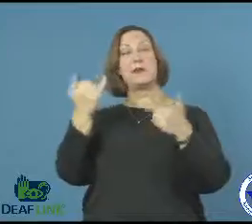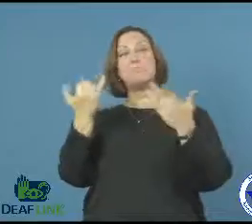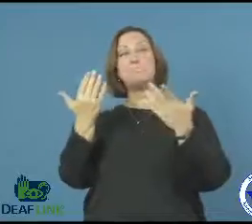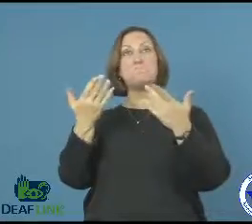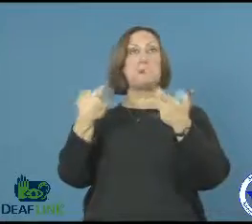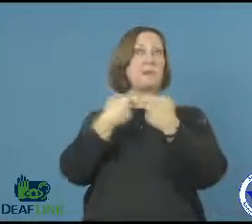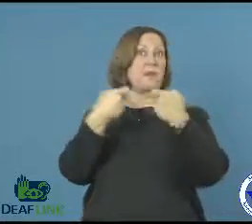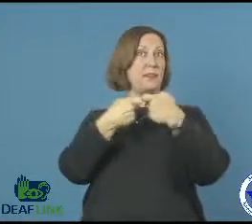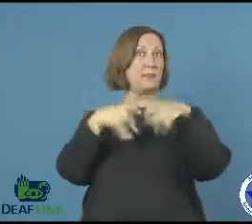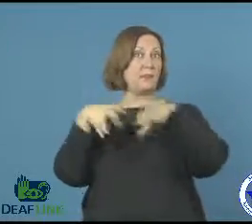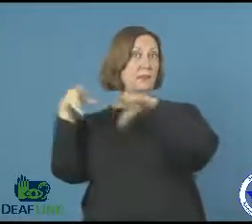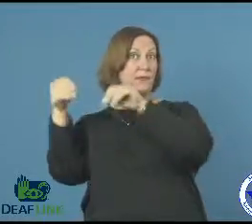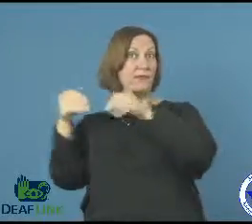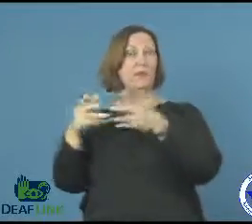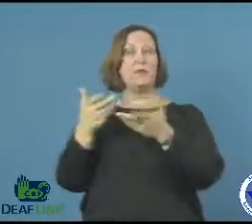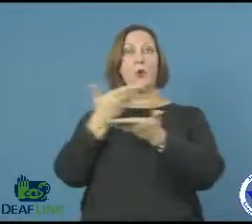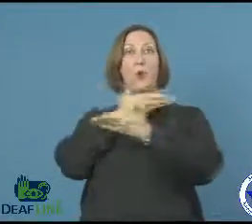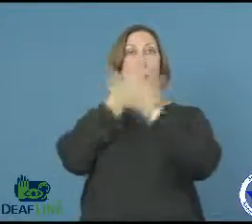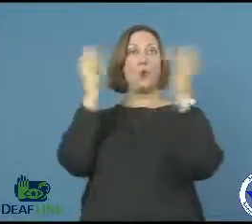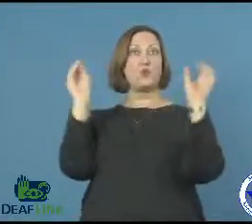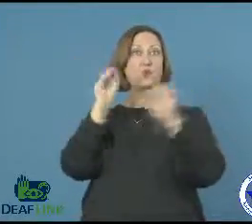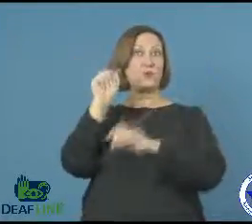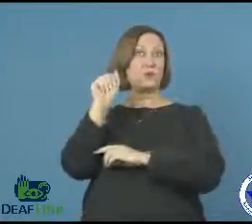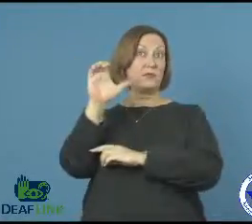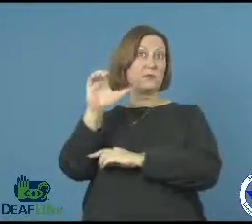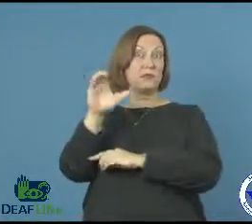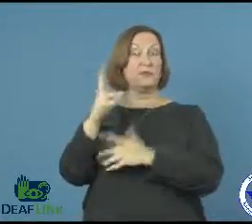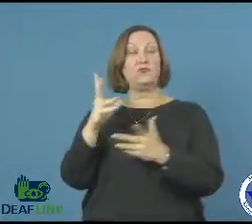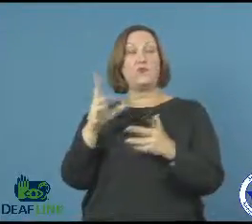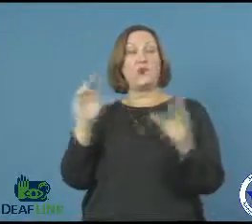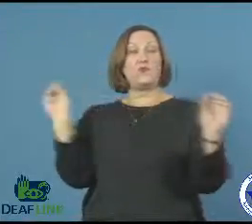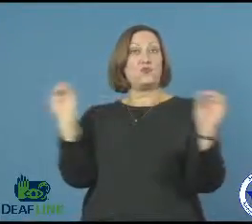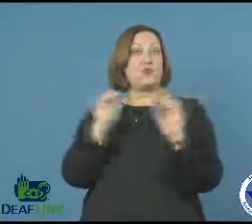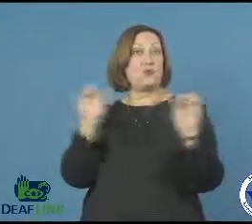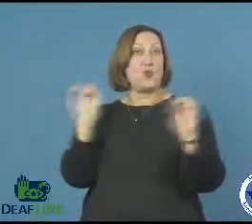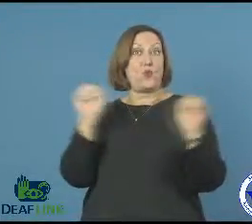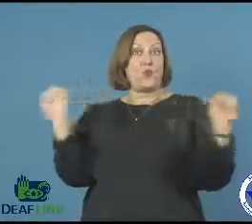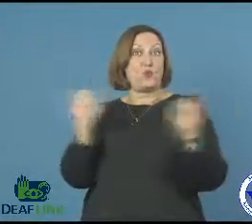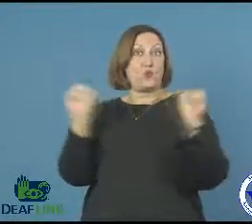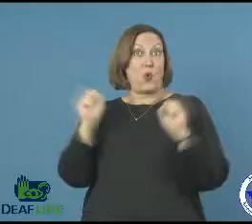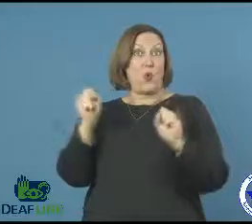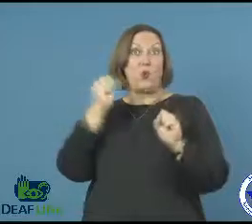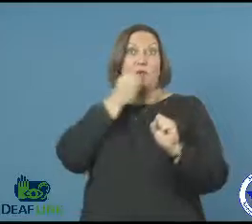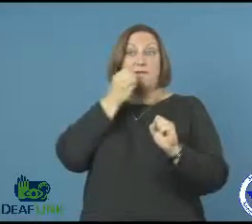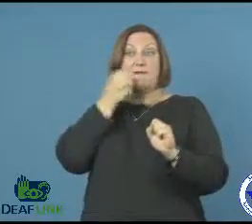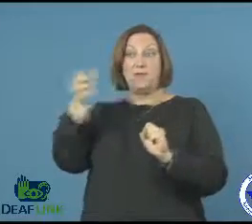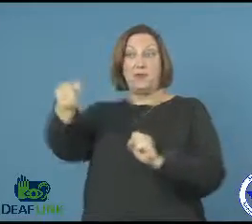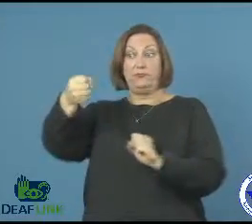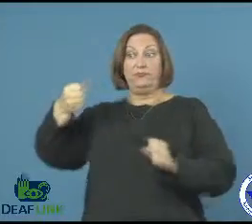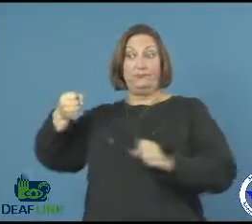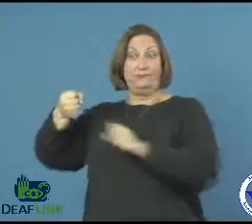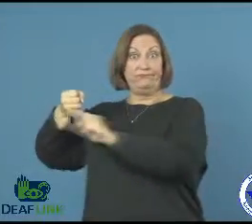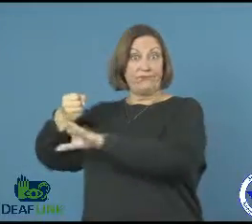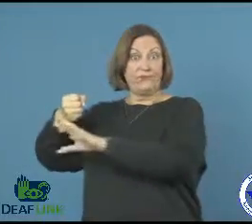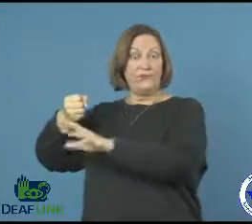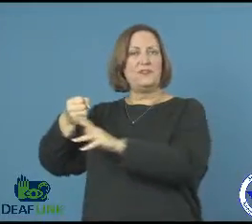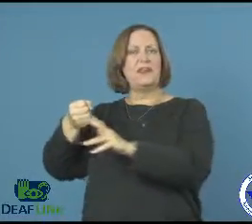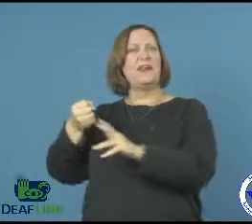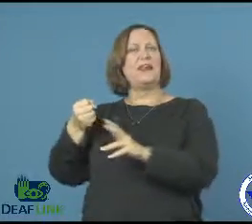power outage, lack of air conditioning, or refrigeration might affect your access and ability